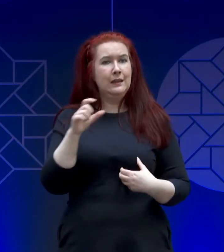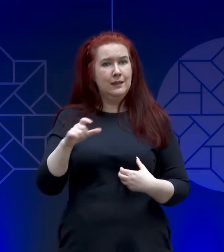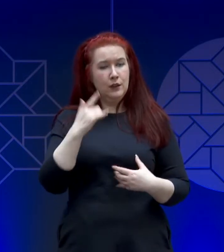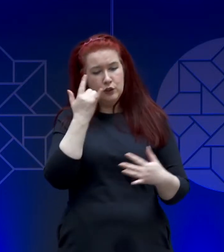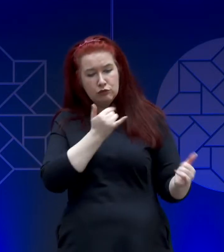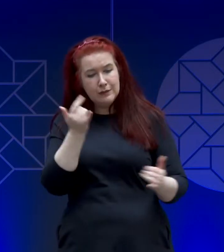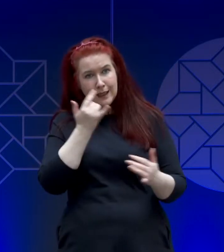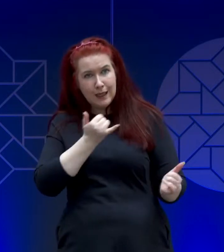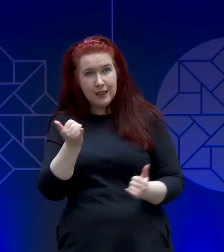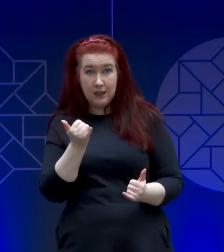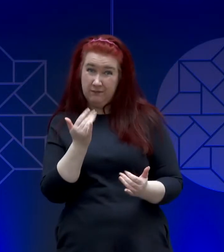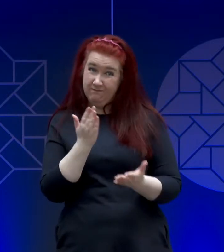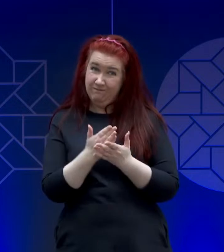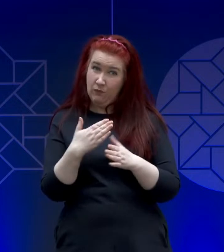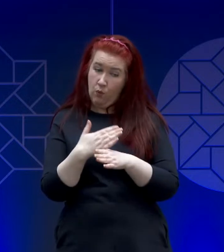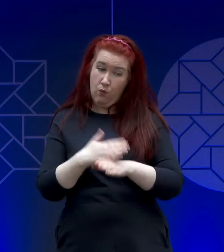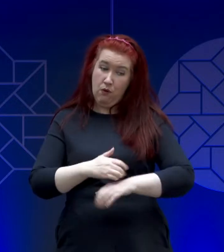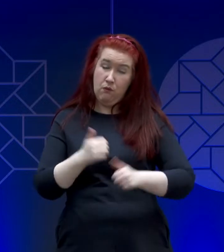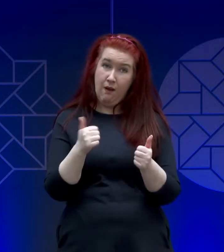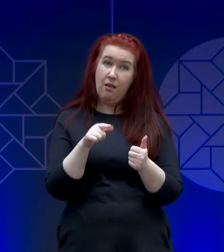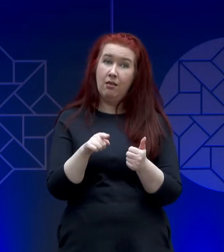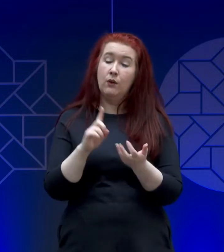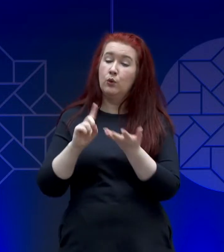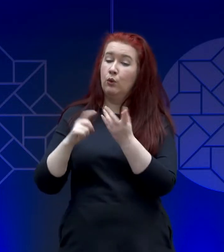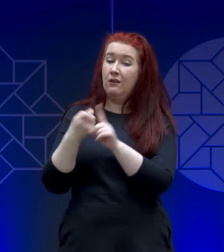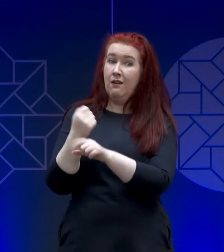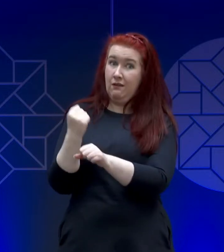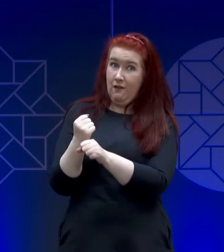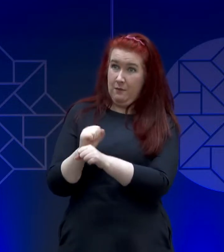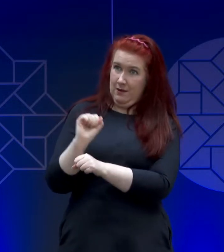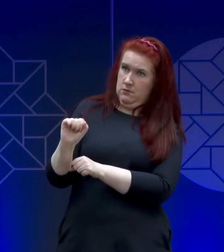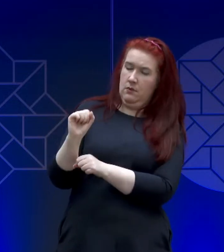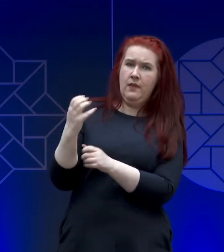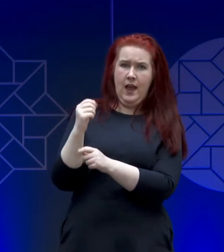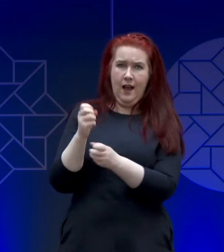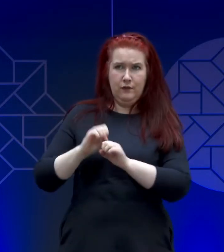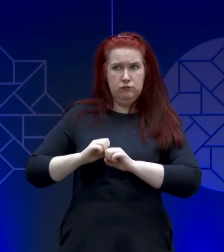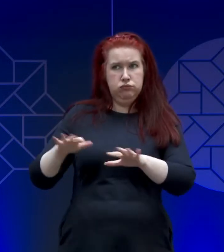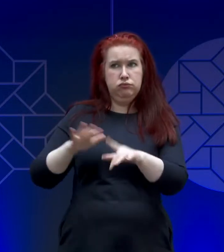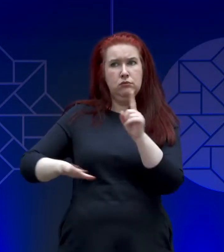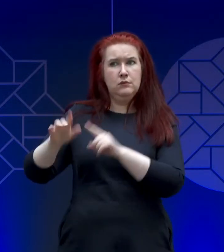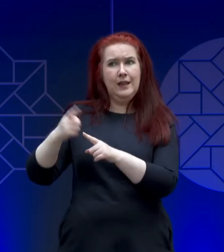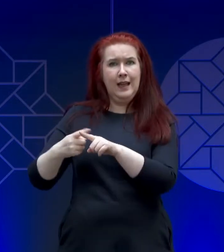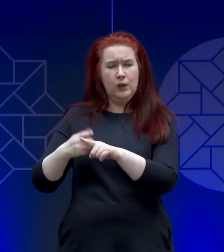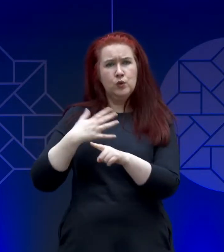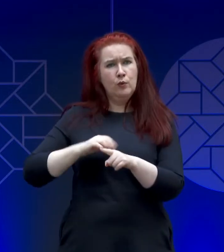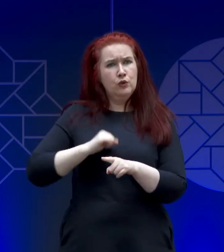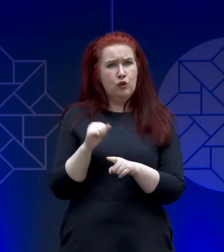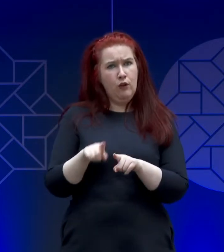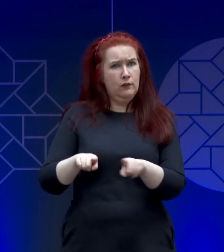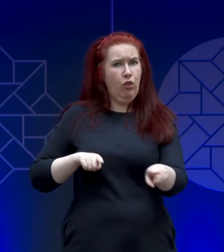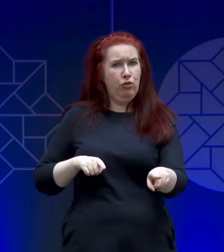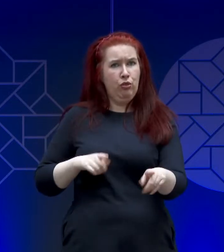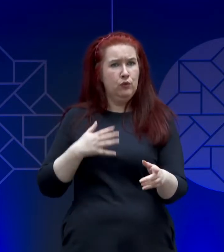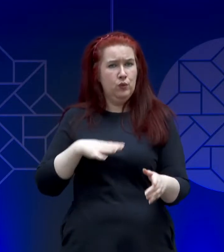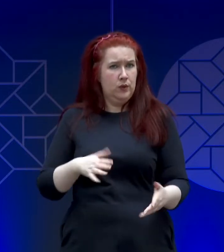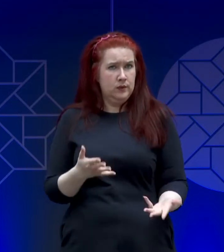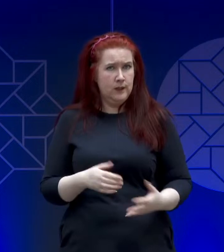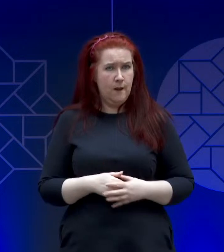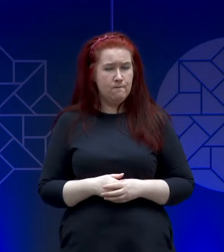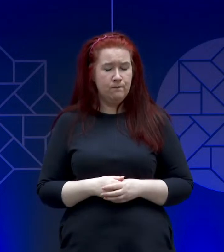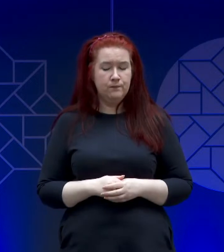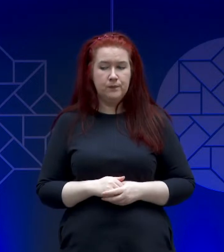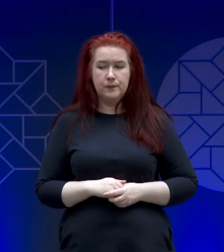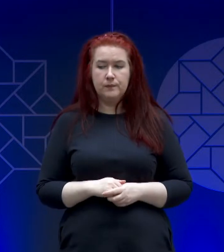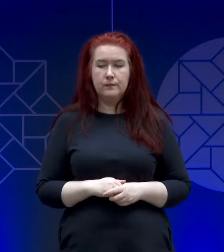proven to be really effective, and the UK Government are rolling out nationally in England, so we don't want Scotland to fall behind. Okay. Thanks